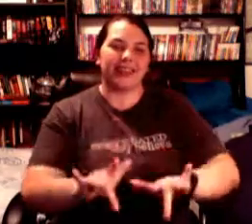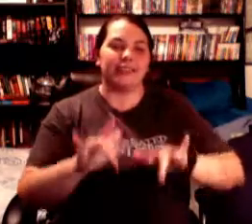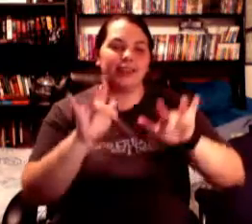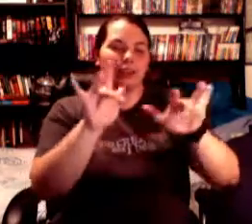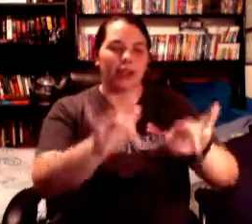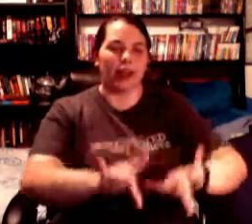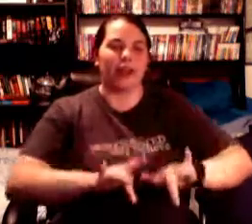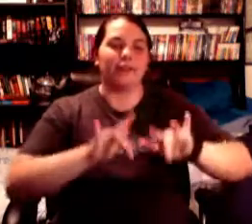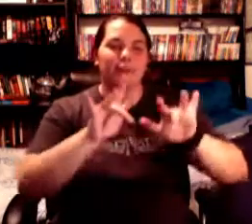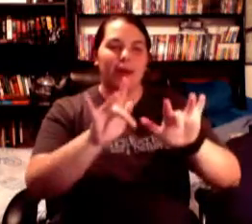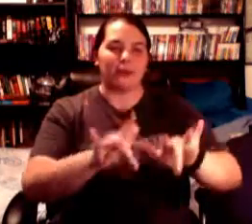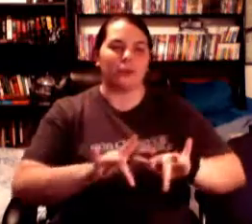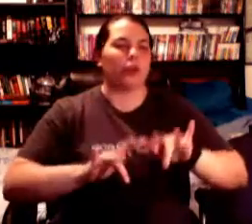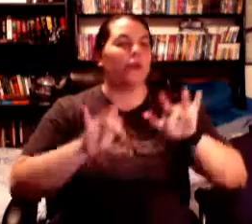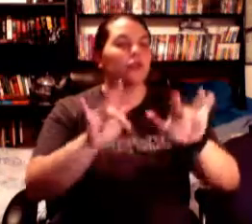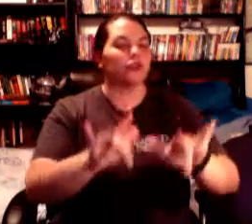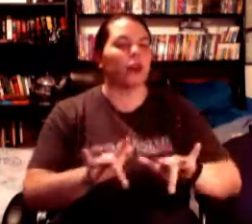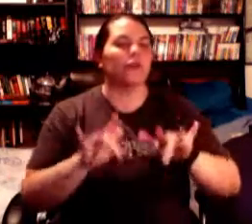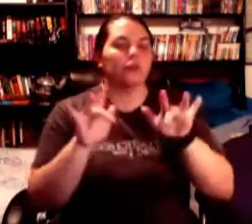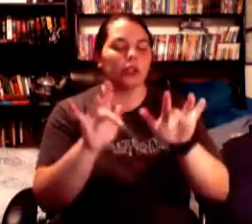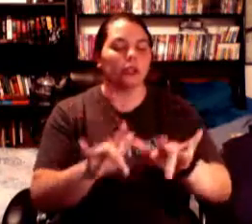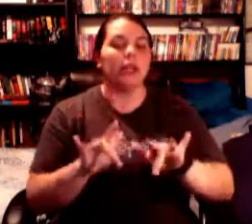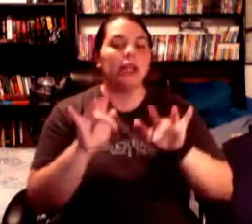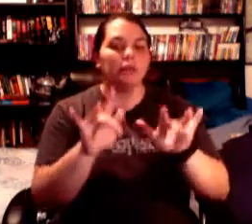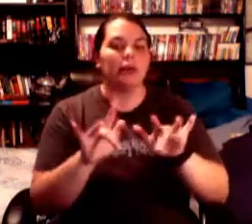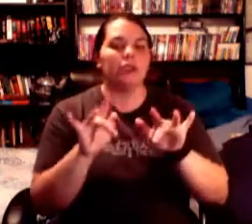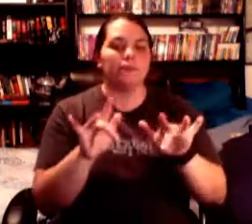That's, I have compassion for you. I feel sorry for you. Compassion.